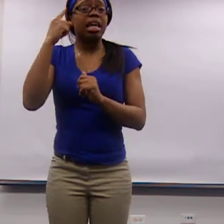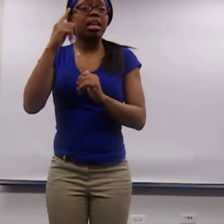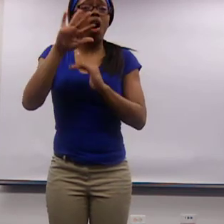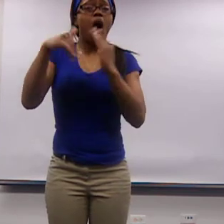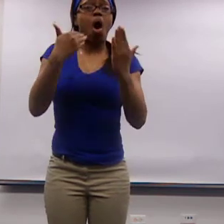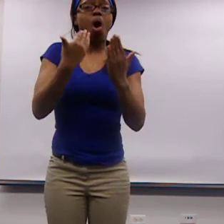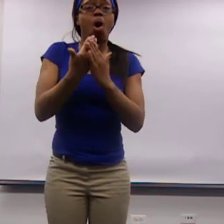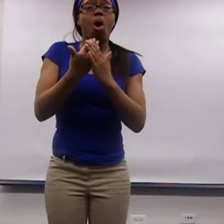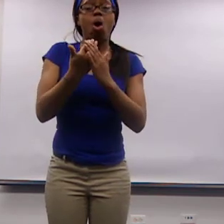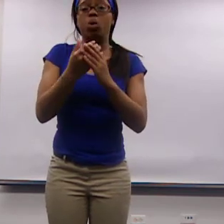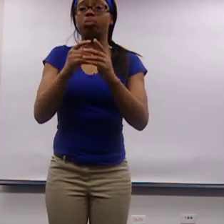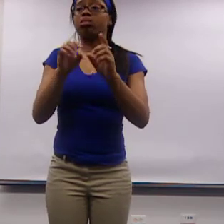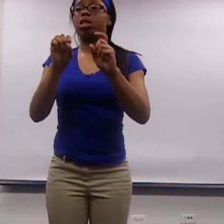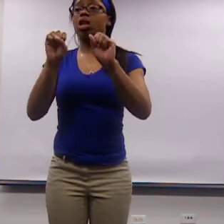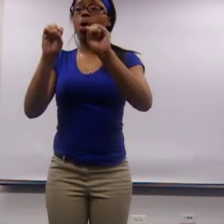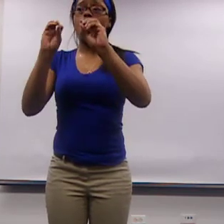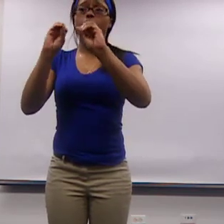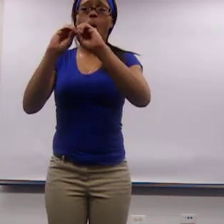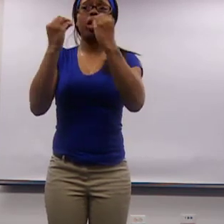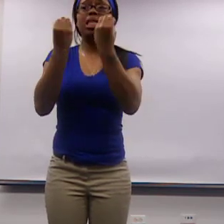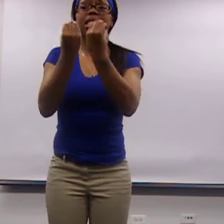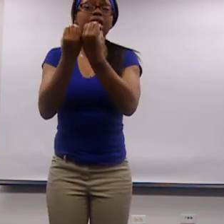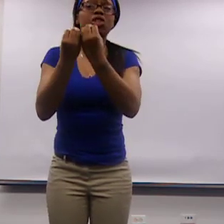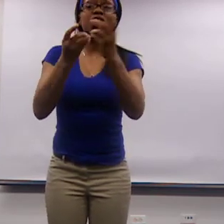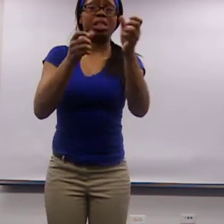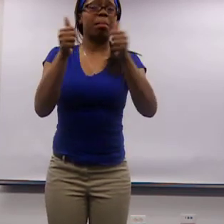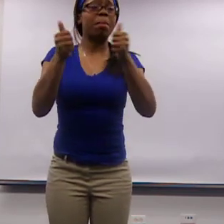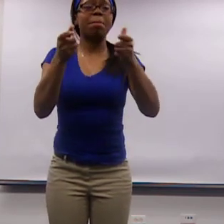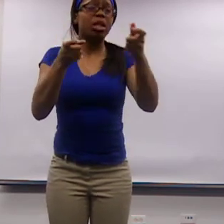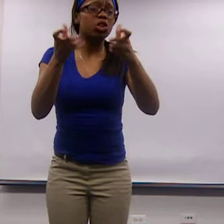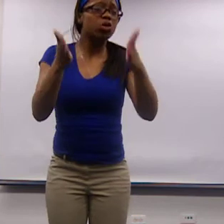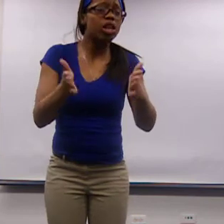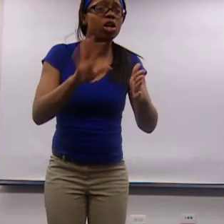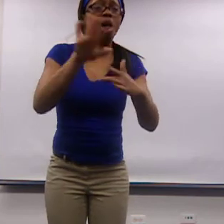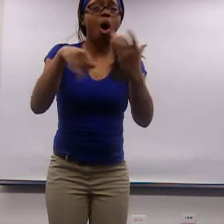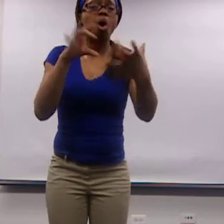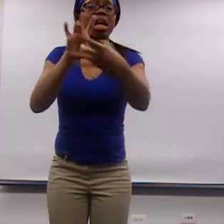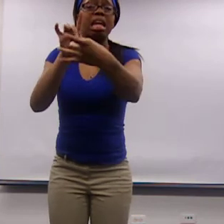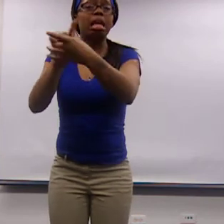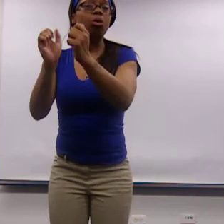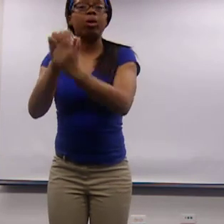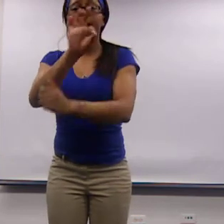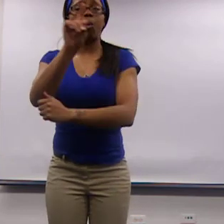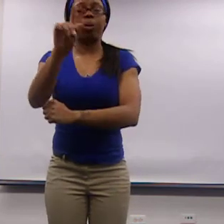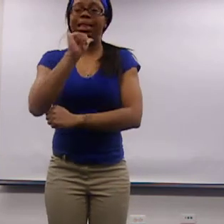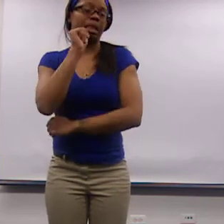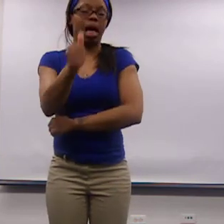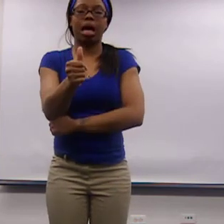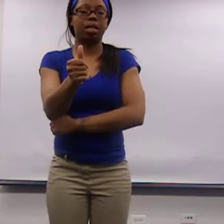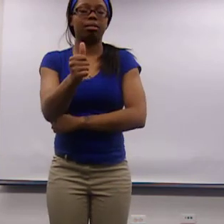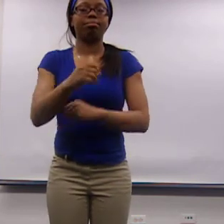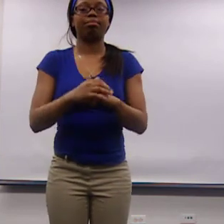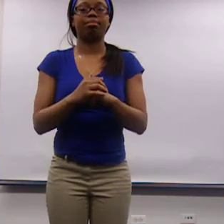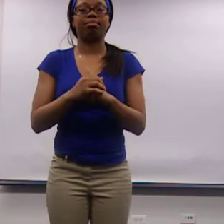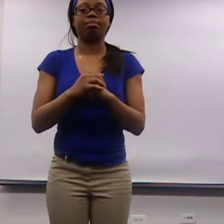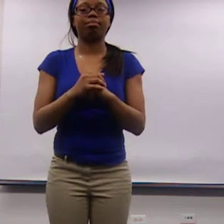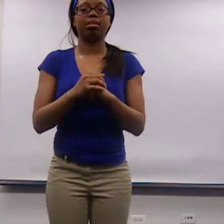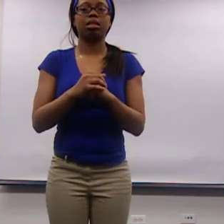another. Really, they're not. They're independently run. So if I am calling from a cell phone